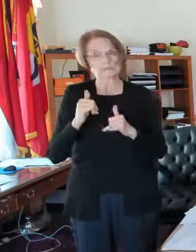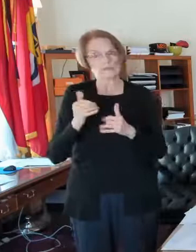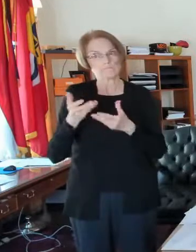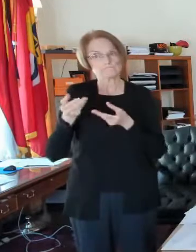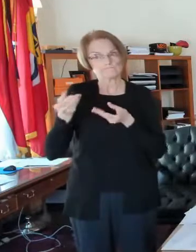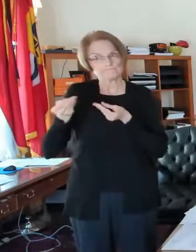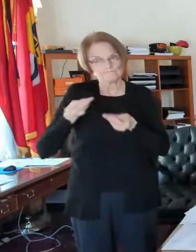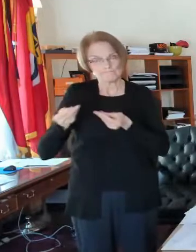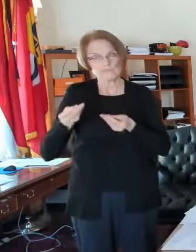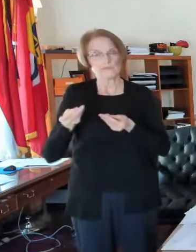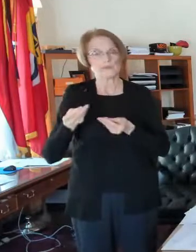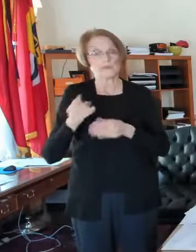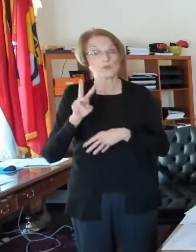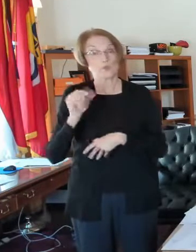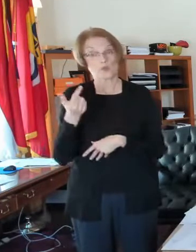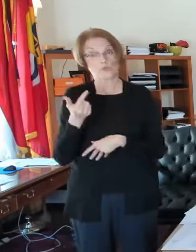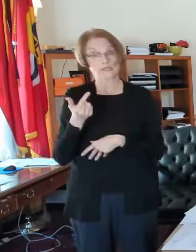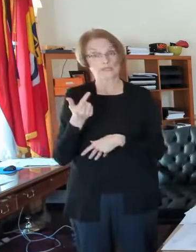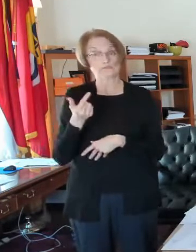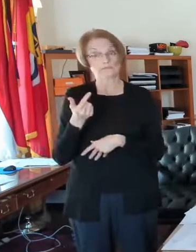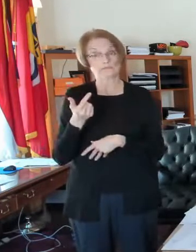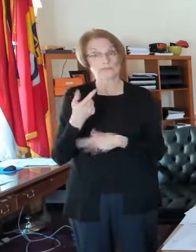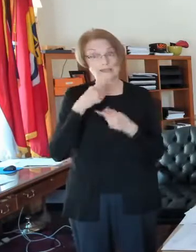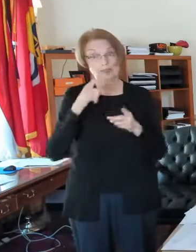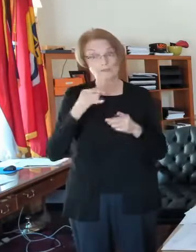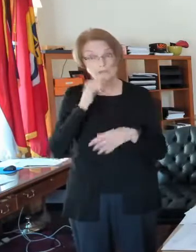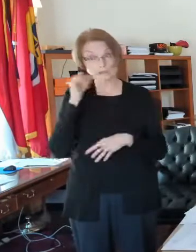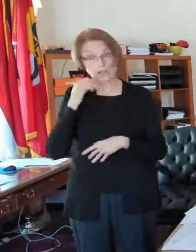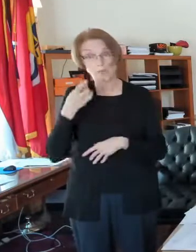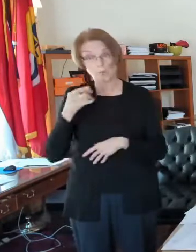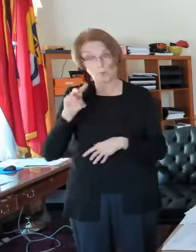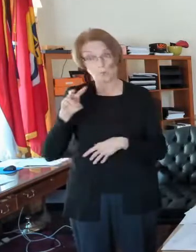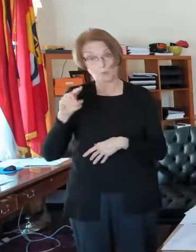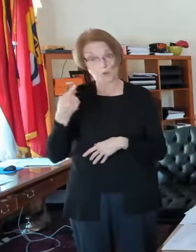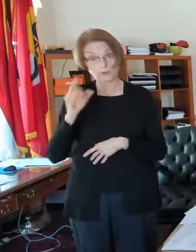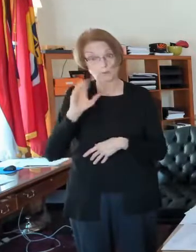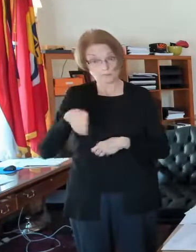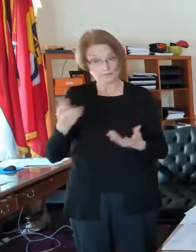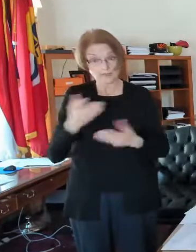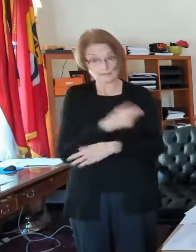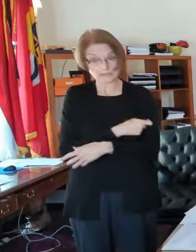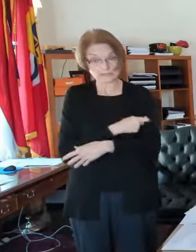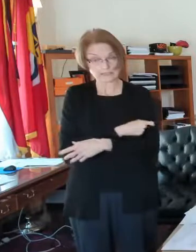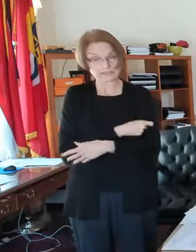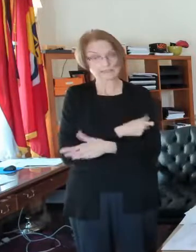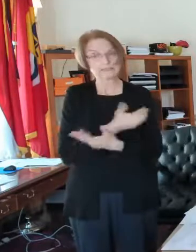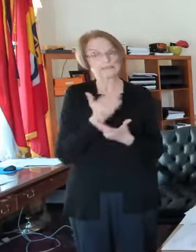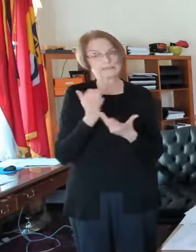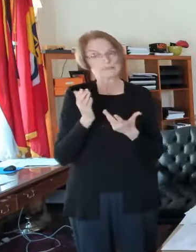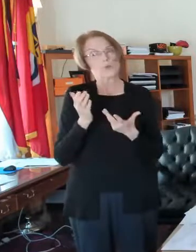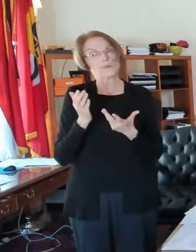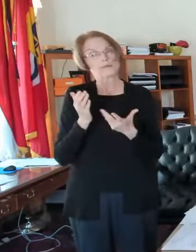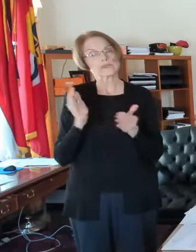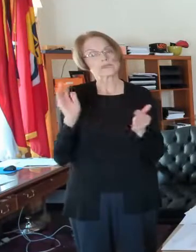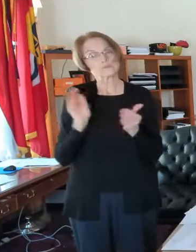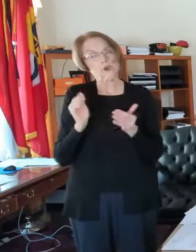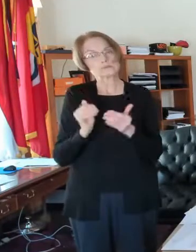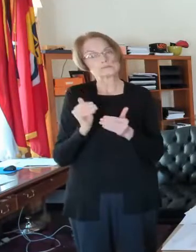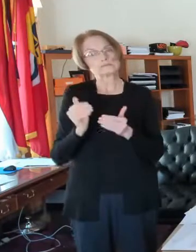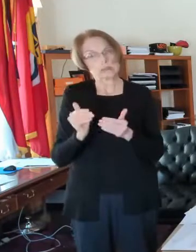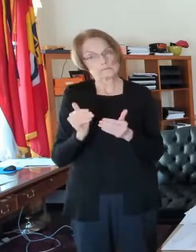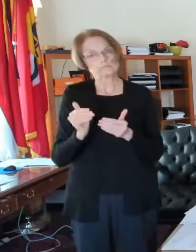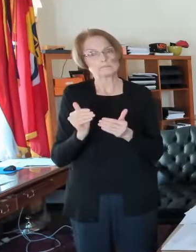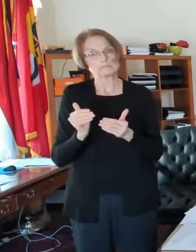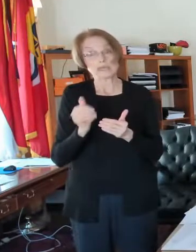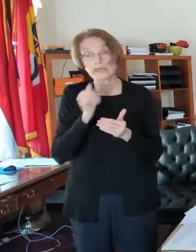announcement yesterday was small step. It doesn't solve everything, but it is a small step to getting